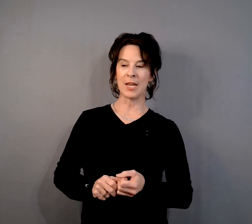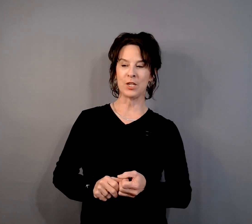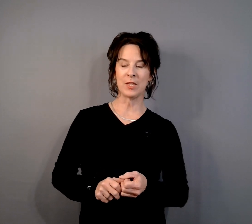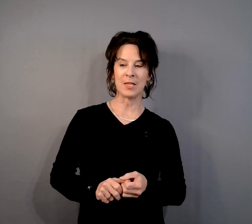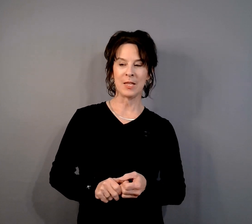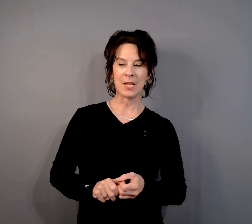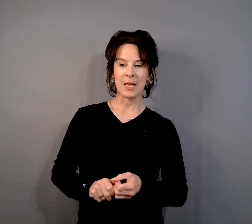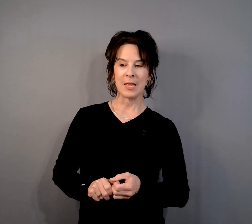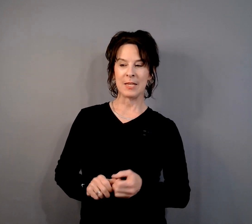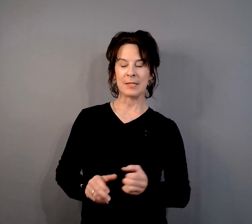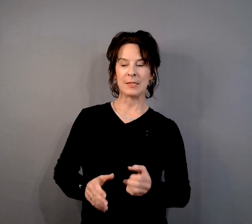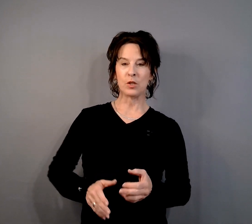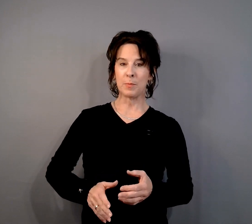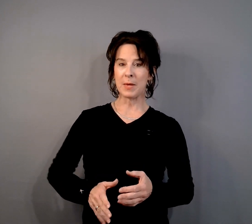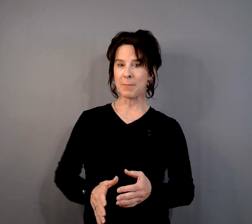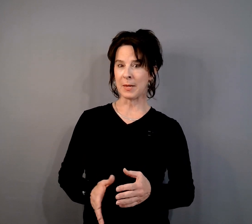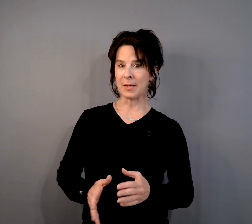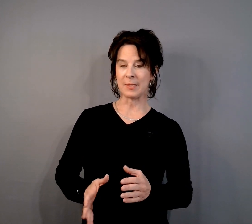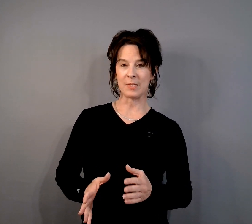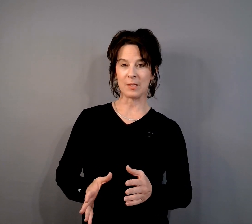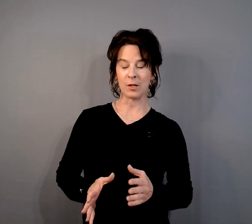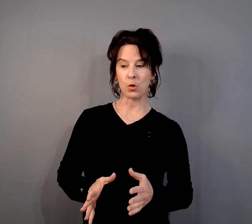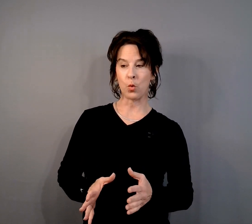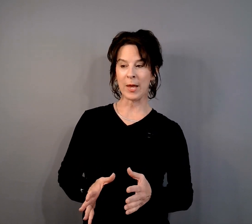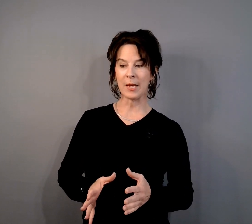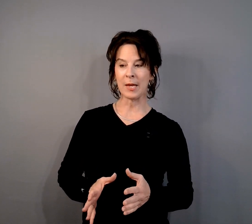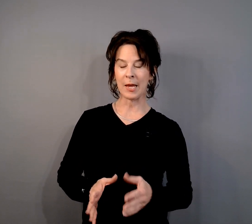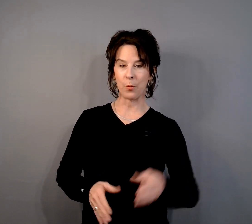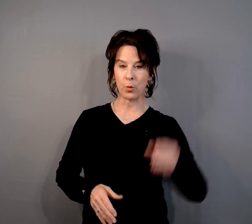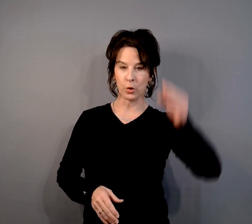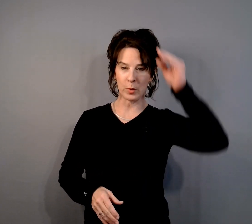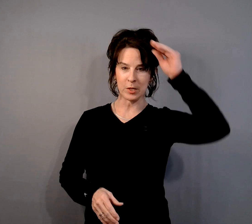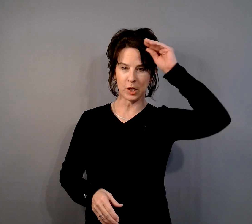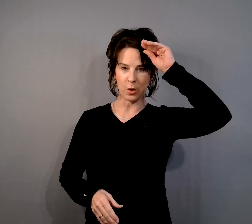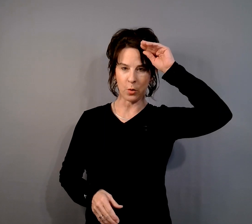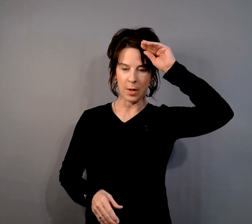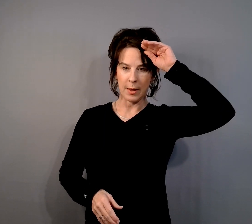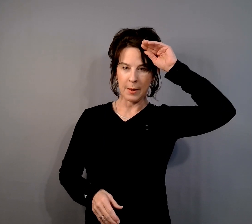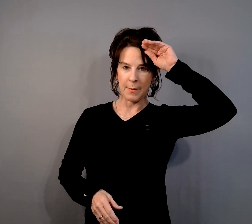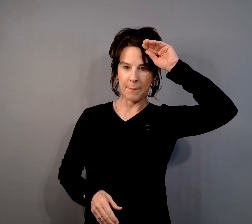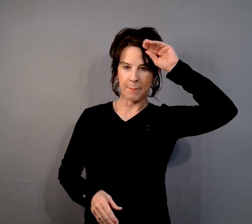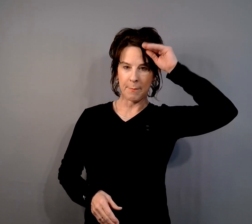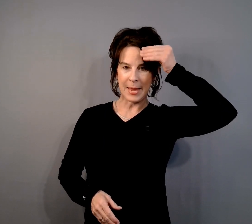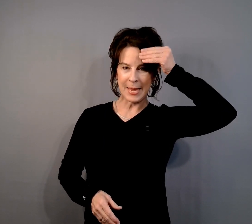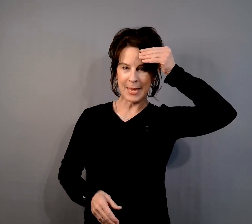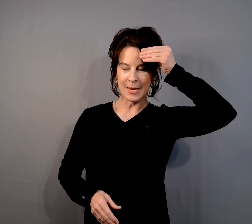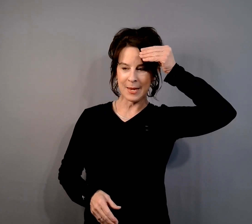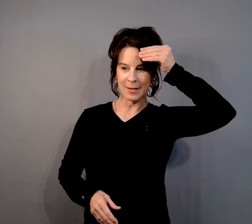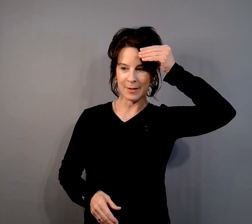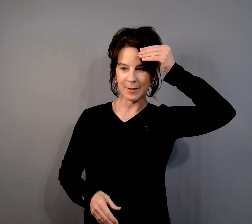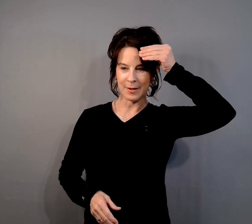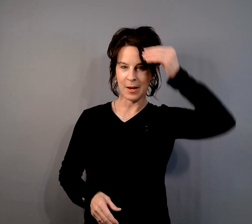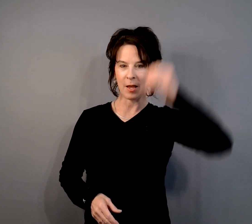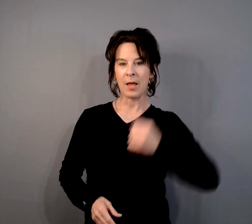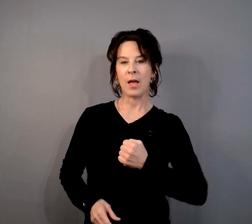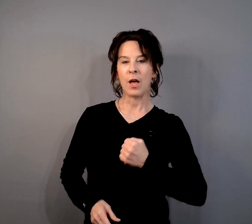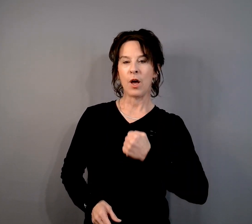change this a little bit because it's quick, and we're going to go man